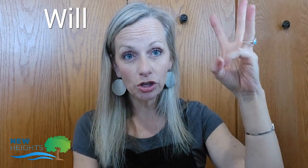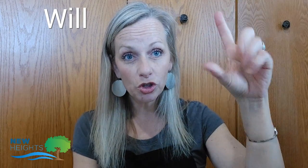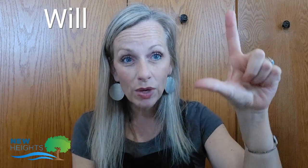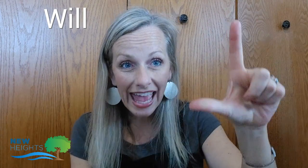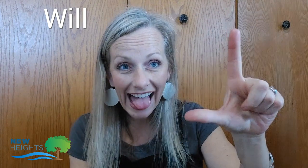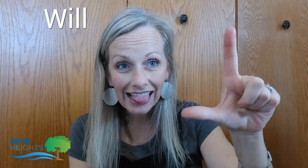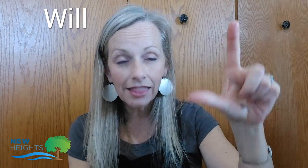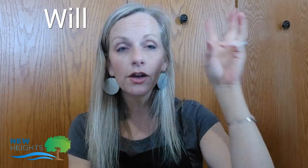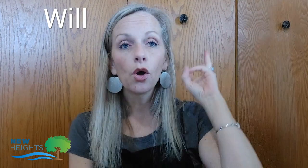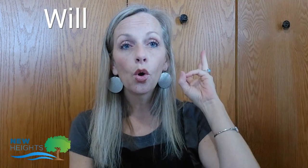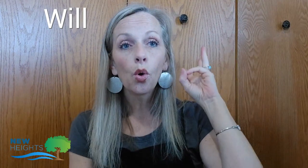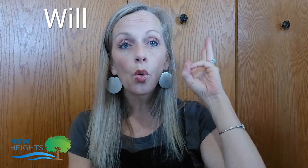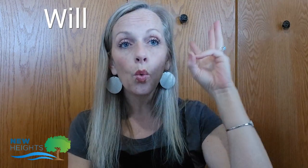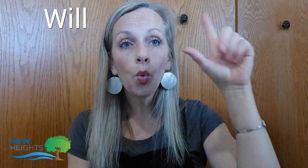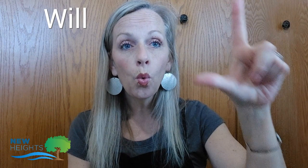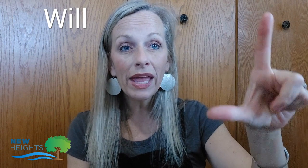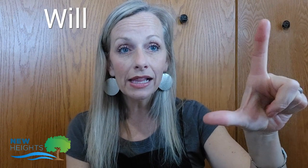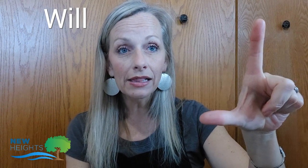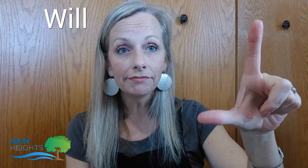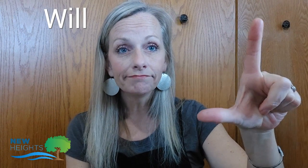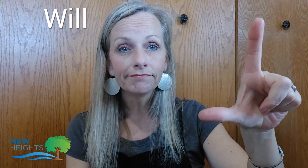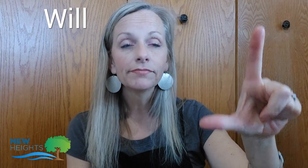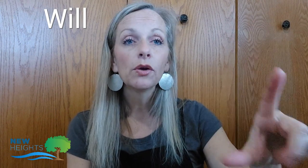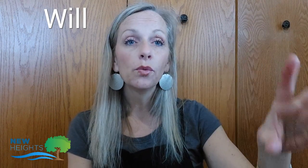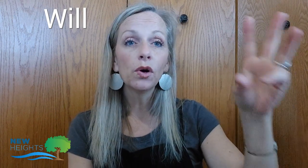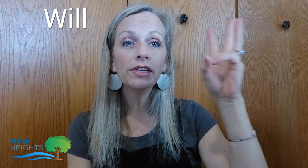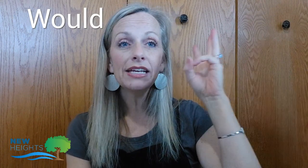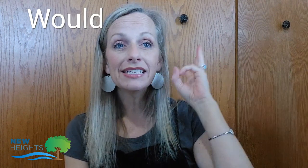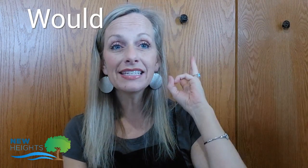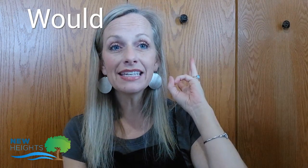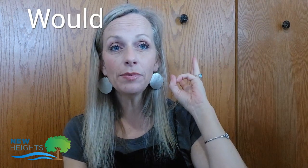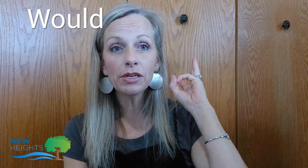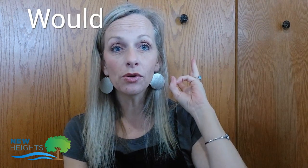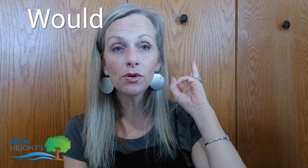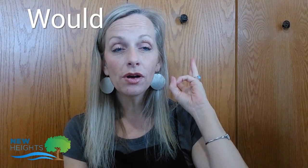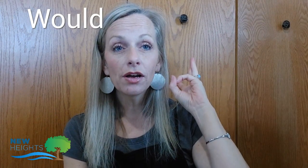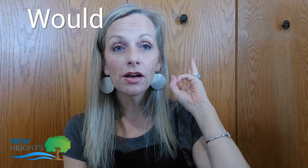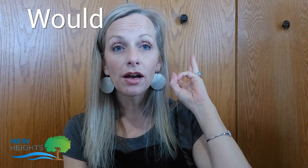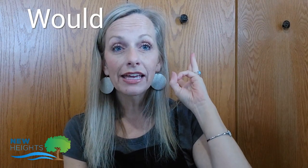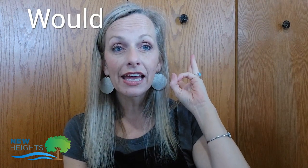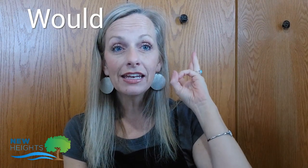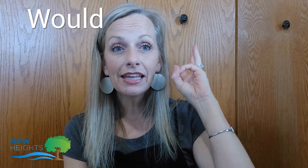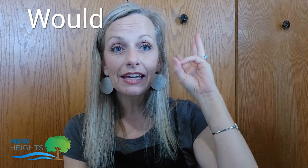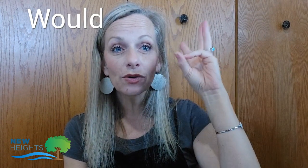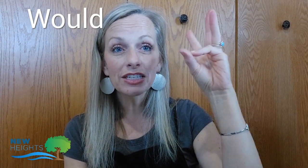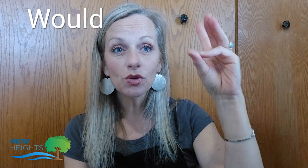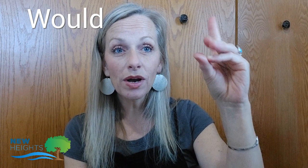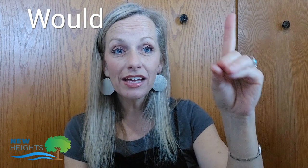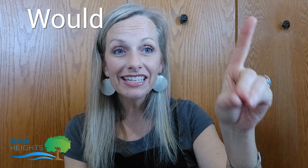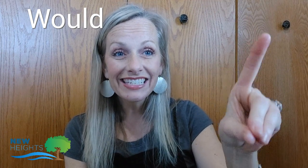to an L. Will. Would is a W, again, that goes into a